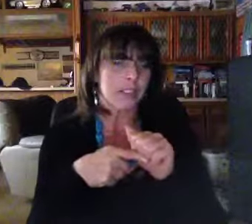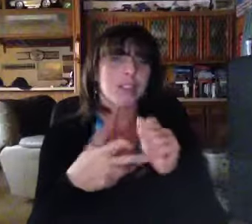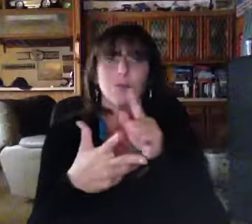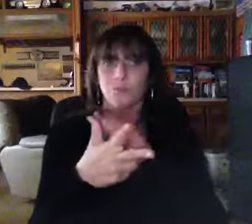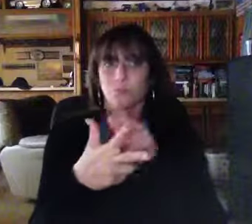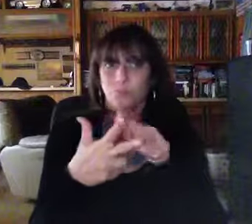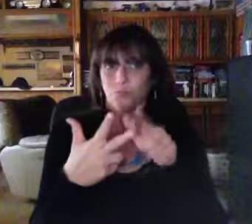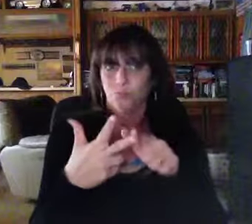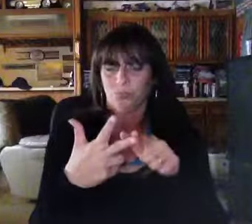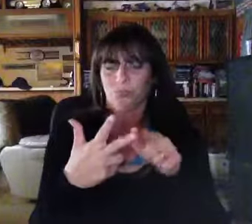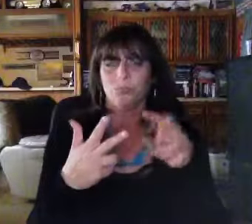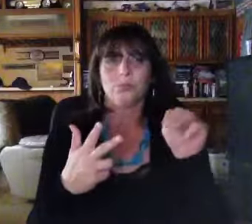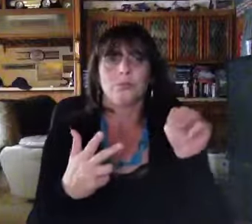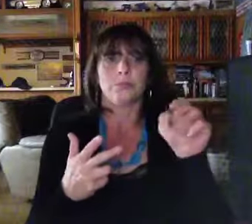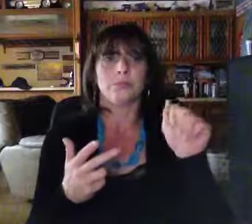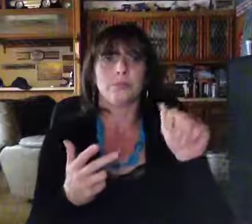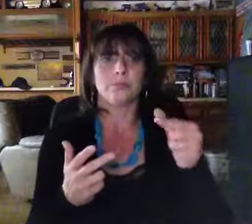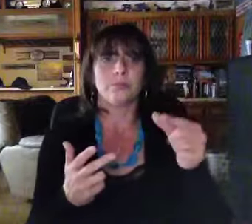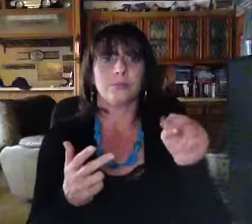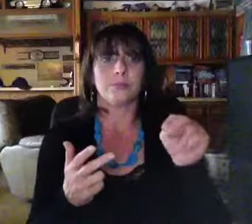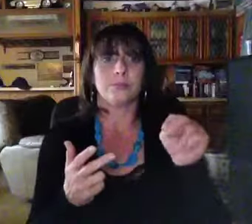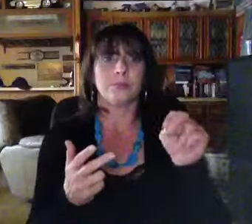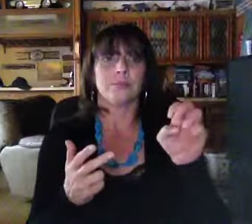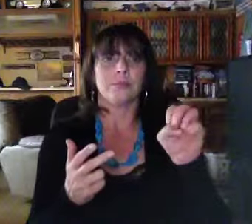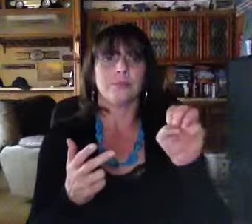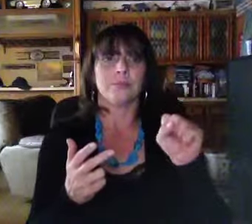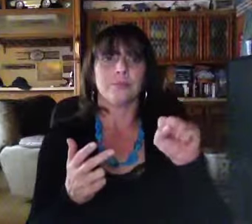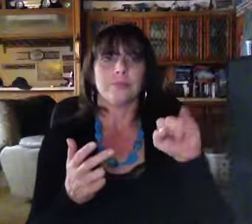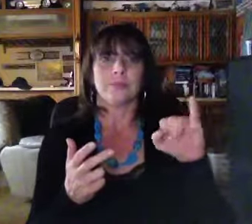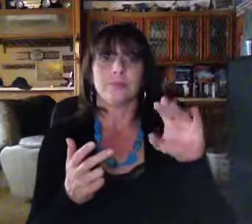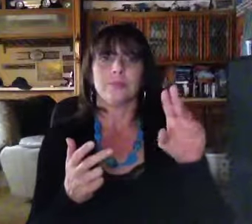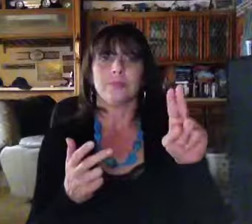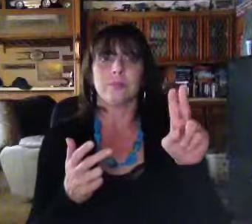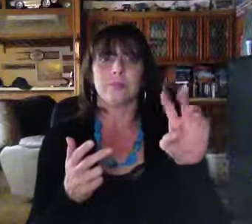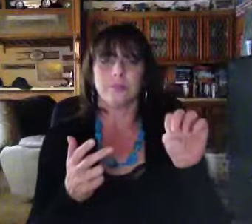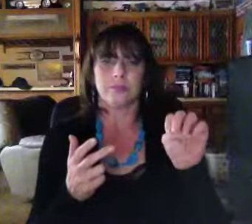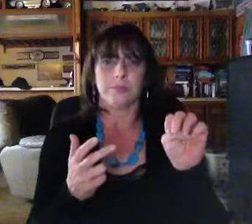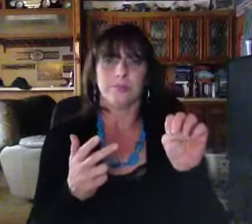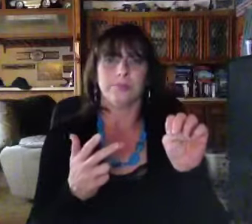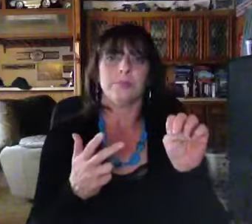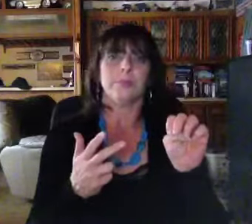Solid magnesium reacts with chlorine gas. See if you can predict the products. Try these on your own.